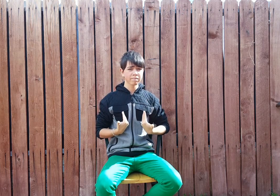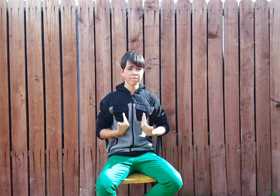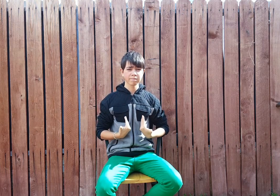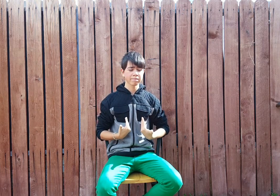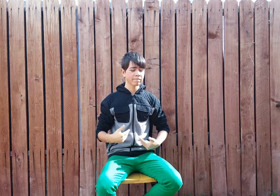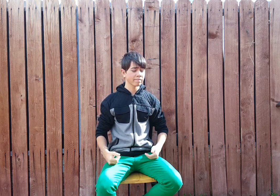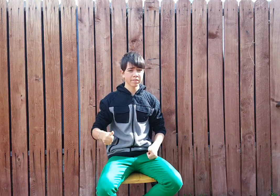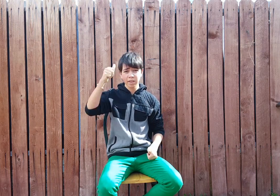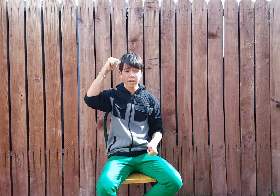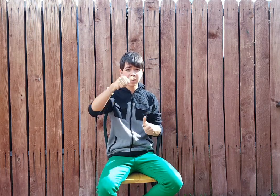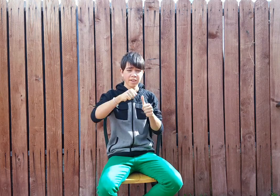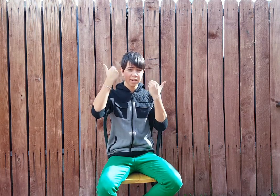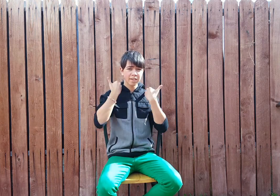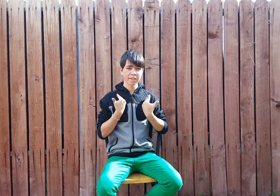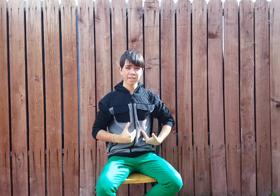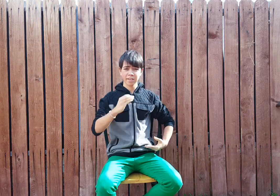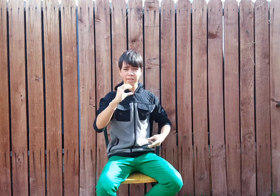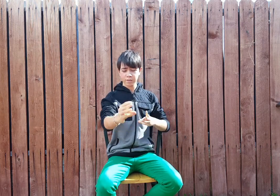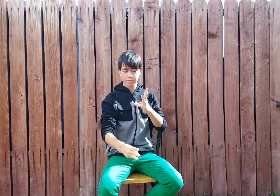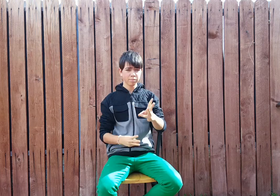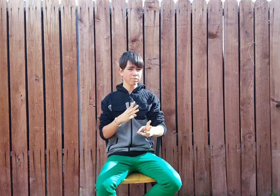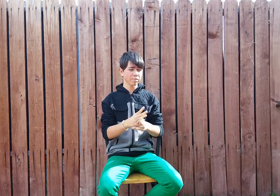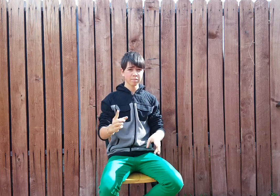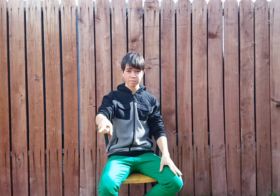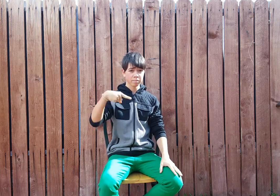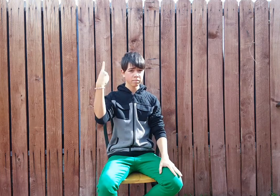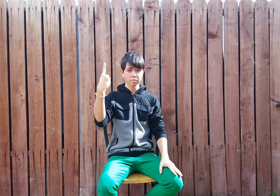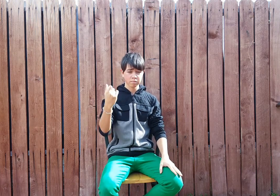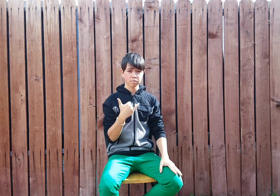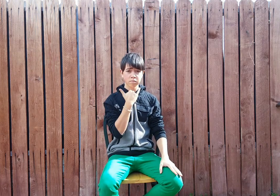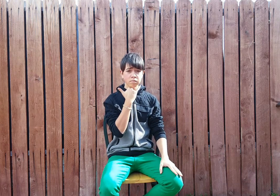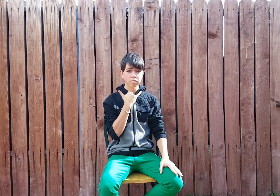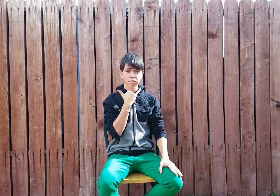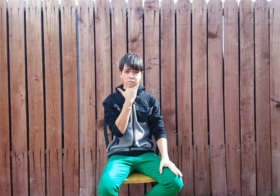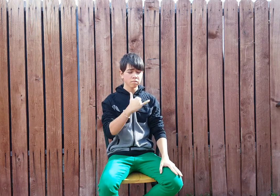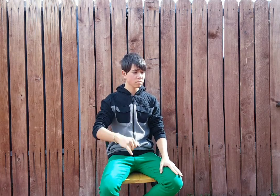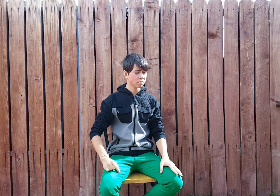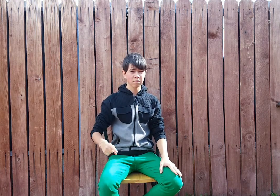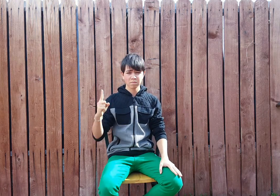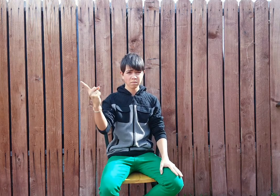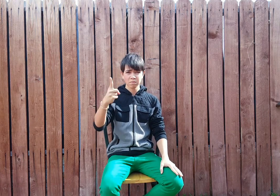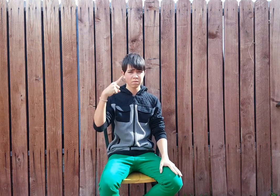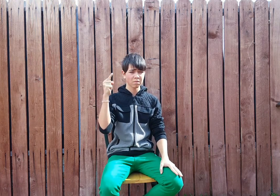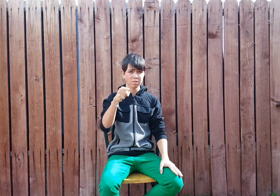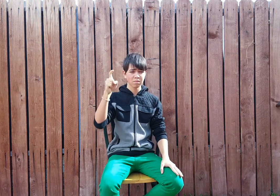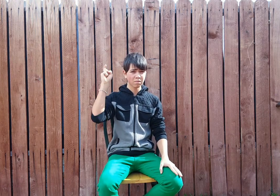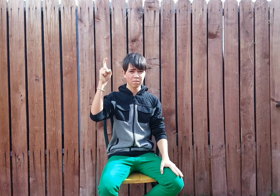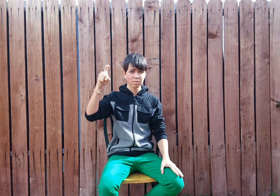Remember me for centuries And just one mistake Is all it will